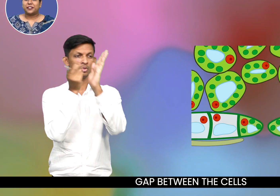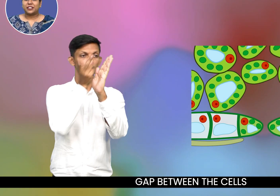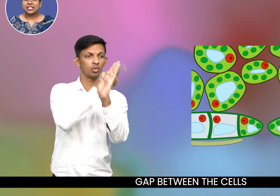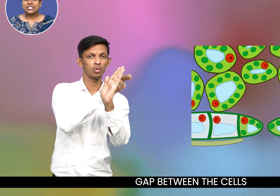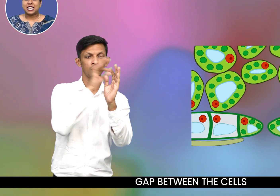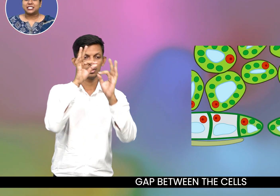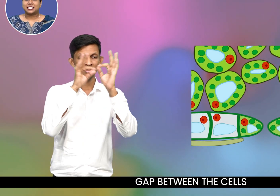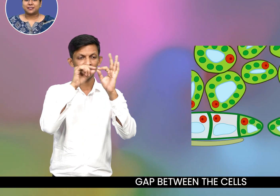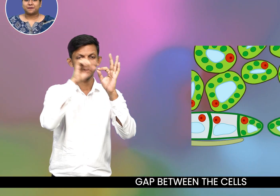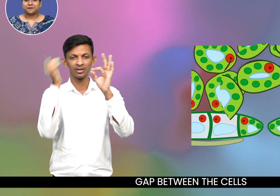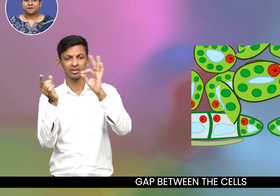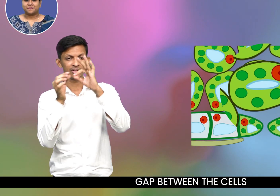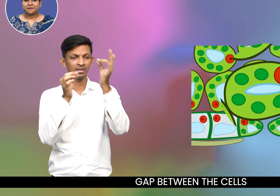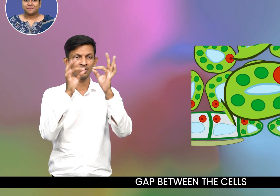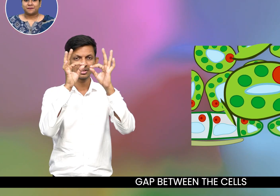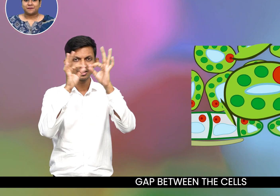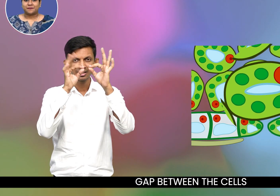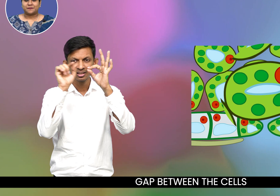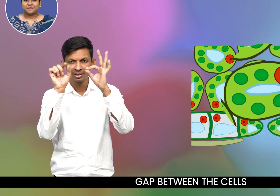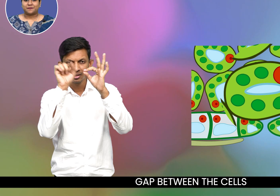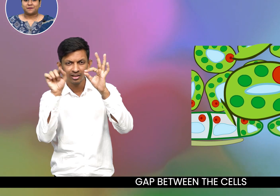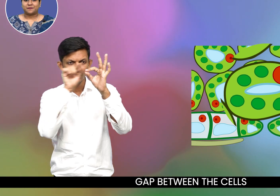Gap between the cells.